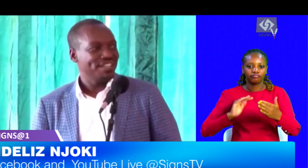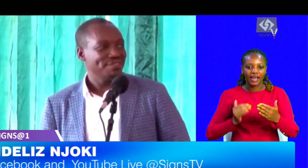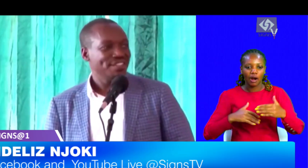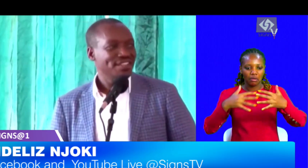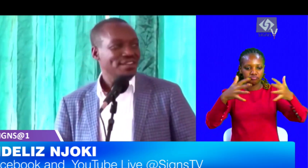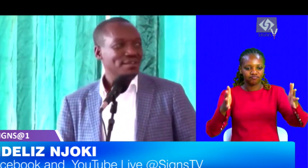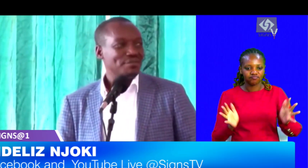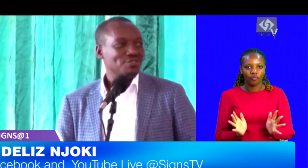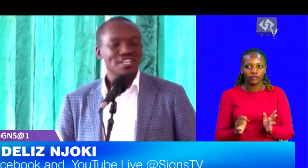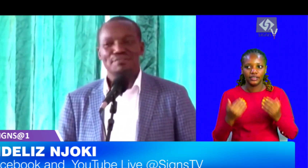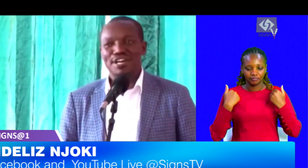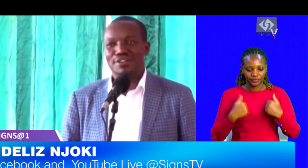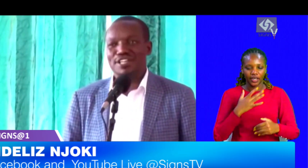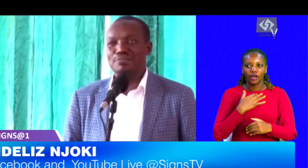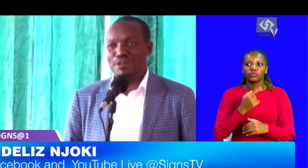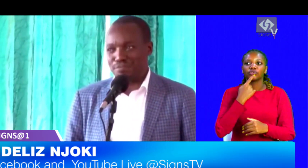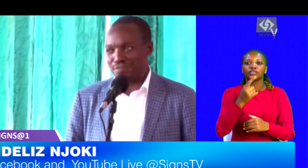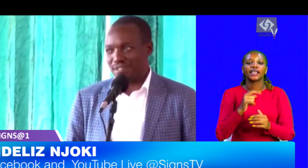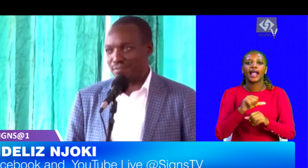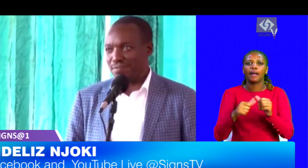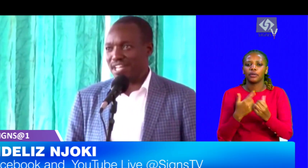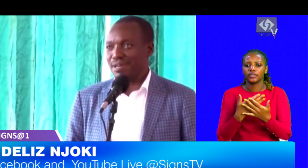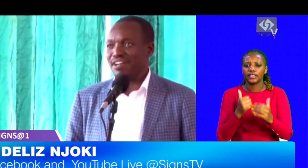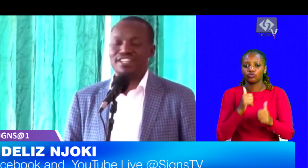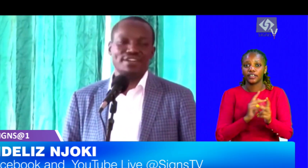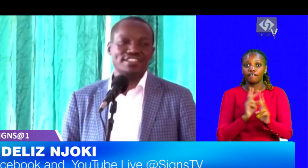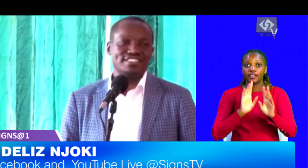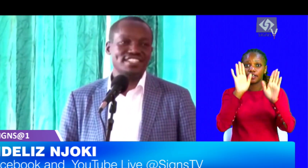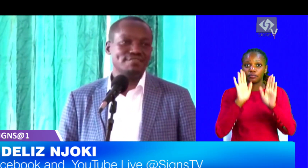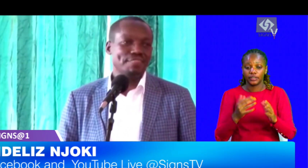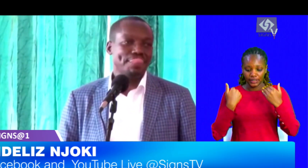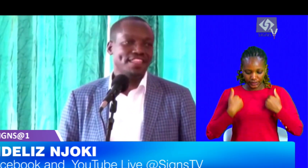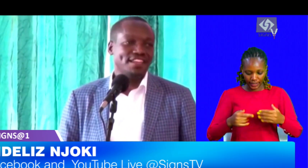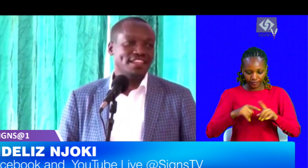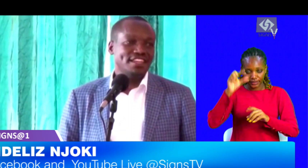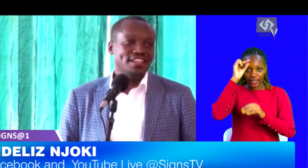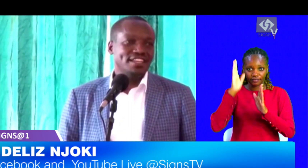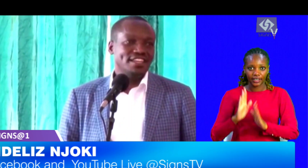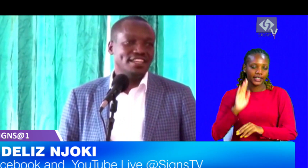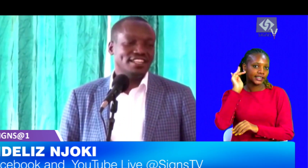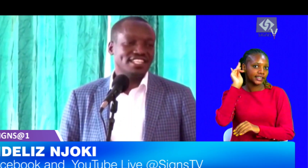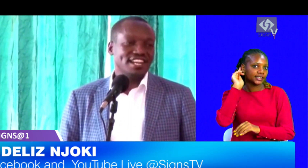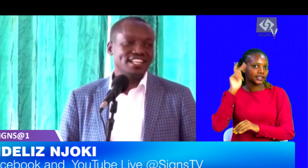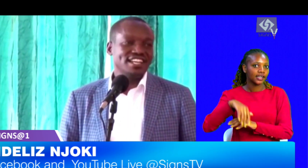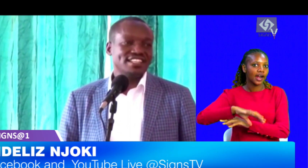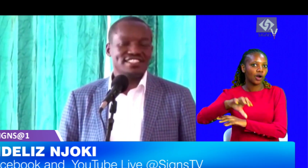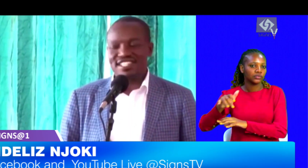niseme masuala ambayo ni muhimu. Mimi kama gavana wa Kisii na serikali ya